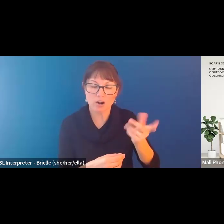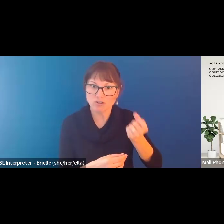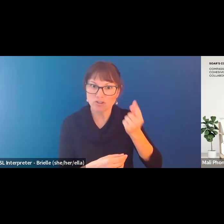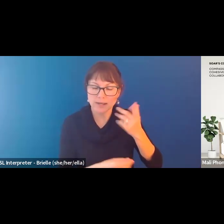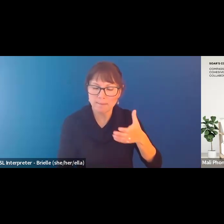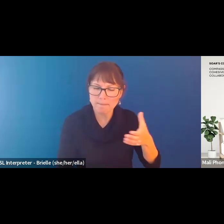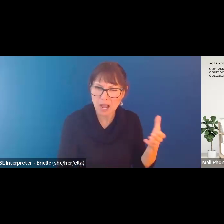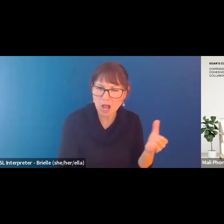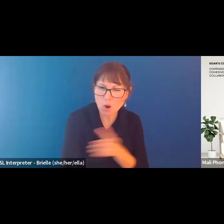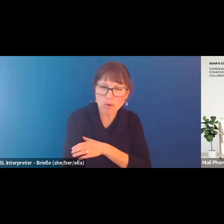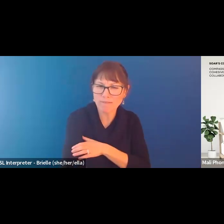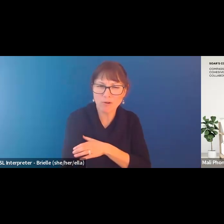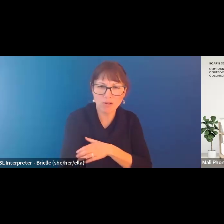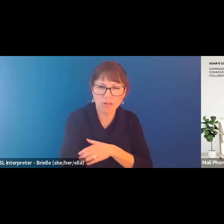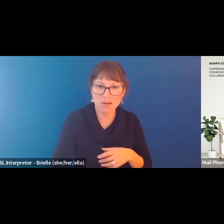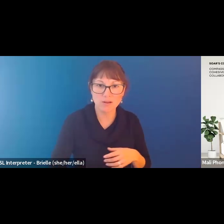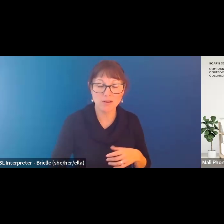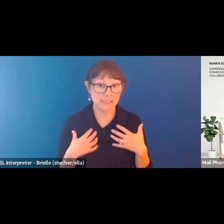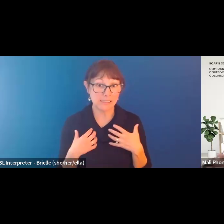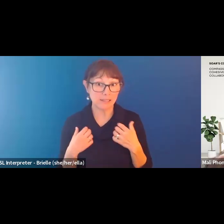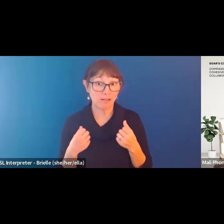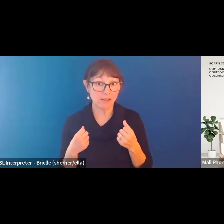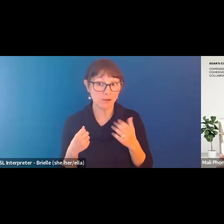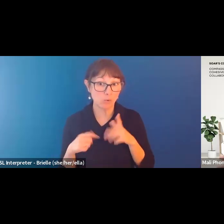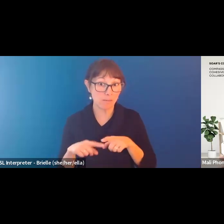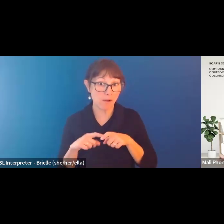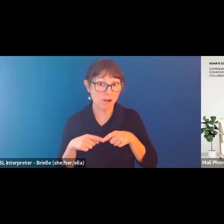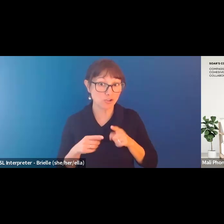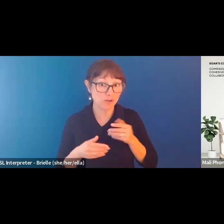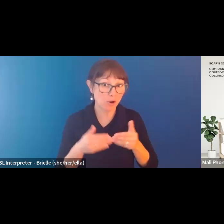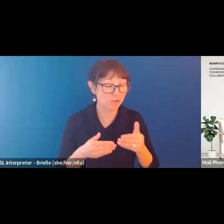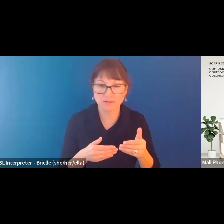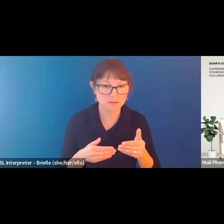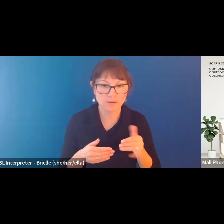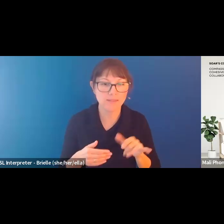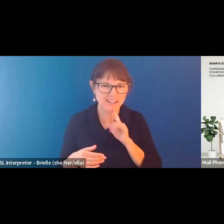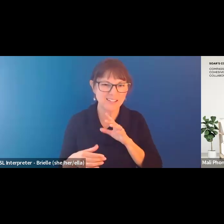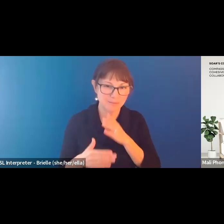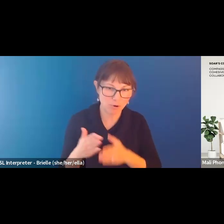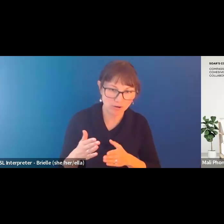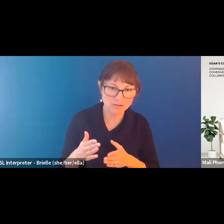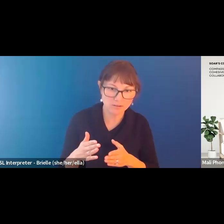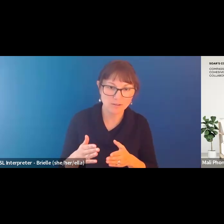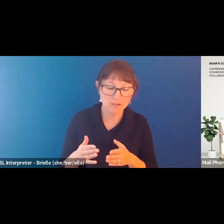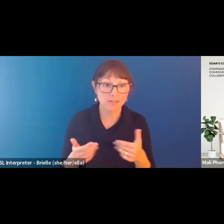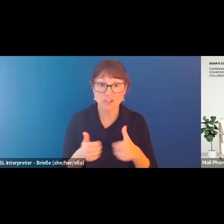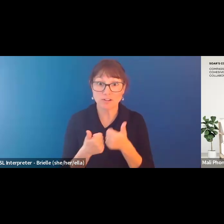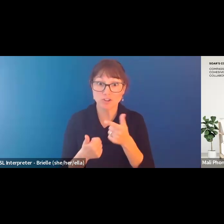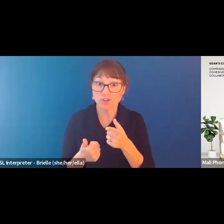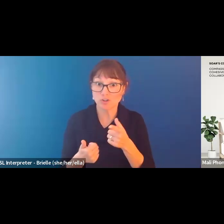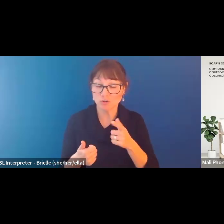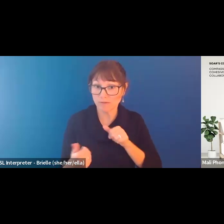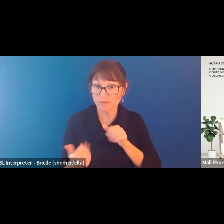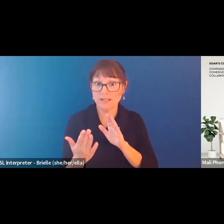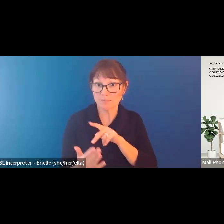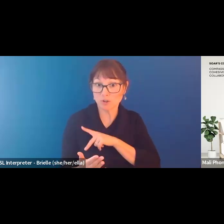Healing is not pause from progress. It's part of it. It's the challenges you face personally and professionally aren't distractions